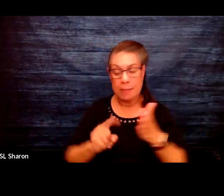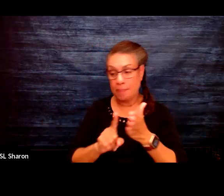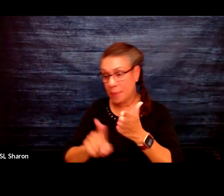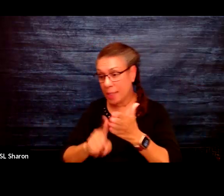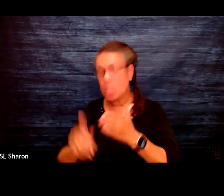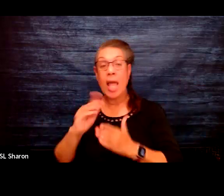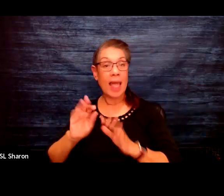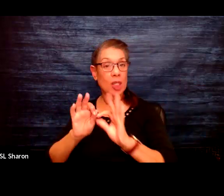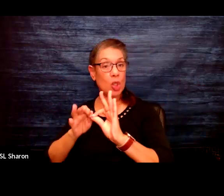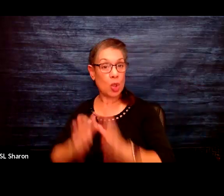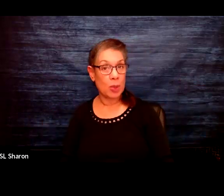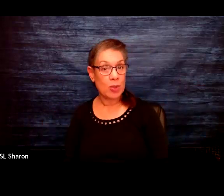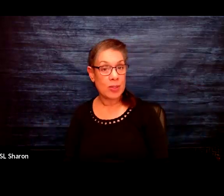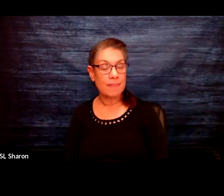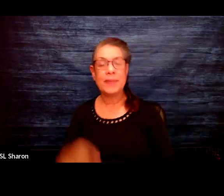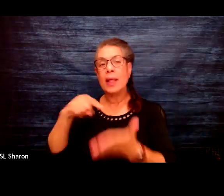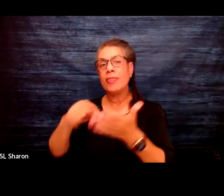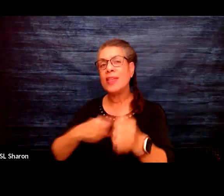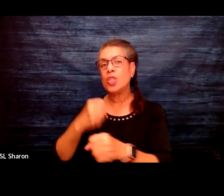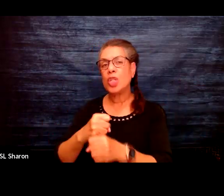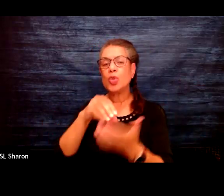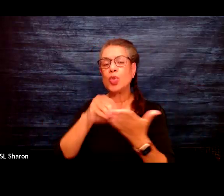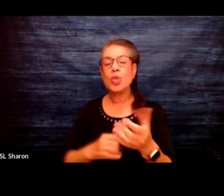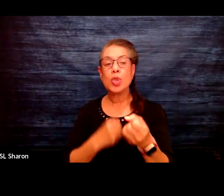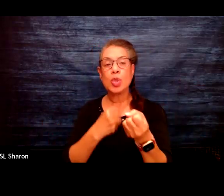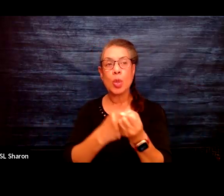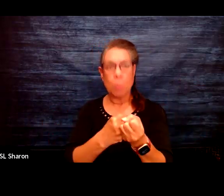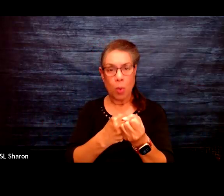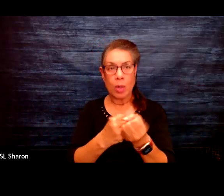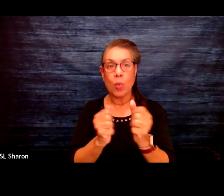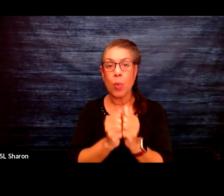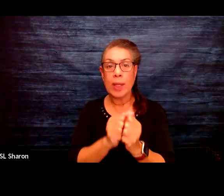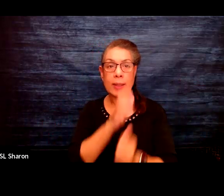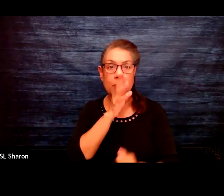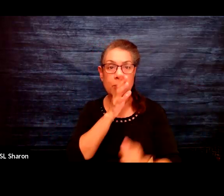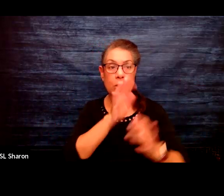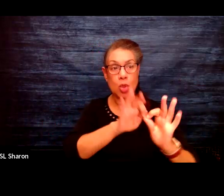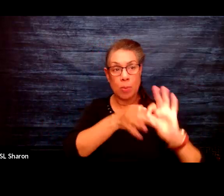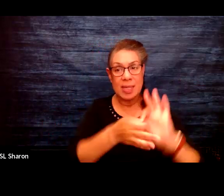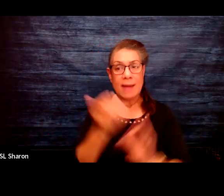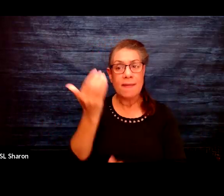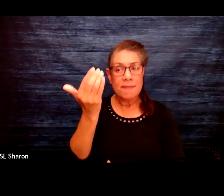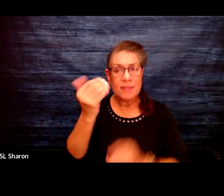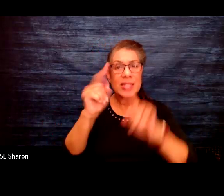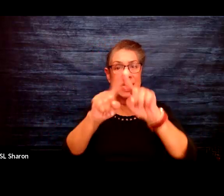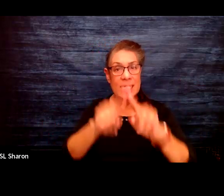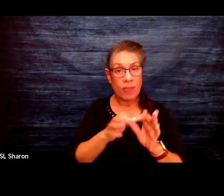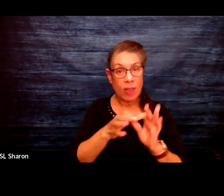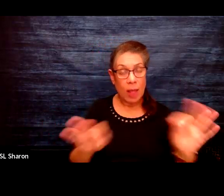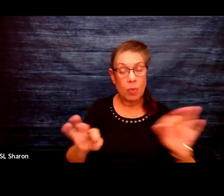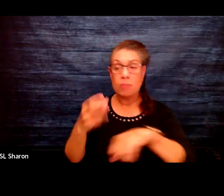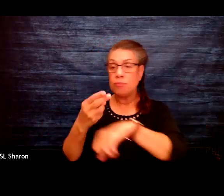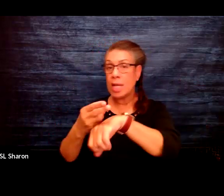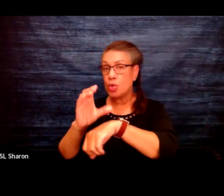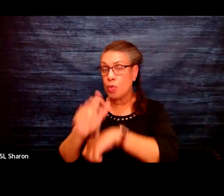interpreters. This year, students supported voters with interpretation in 15 different languages, including Haitian